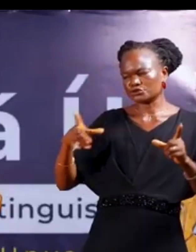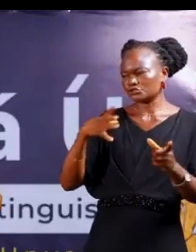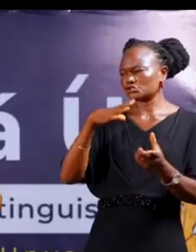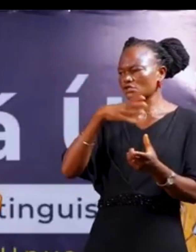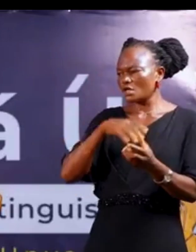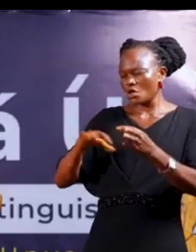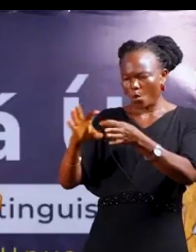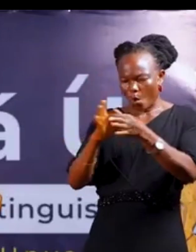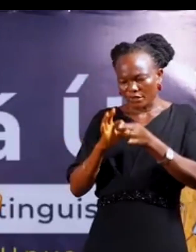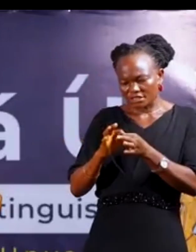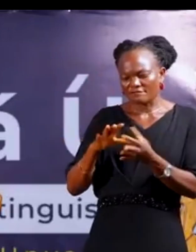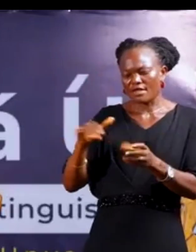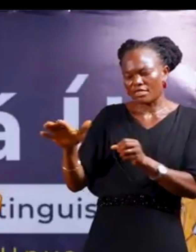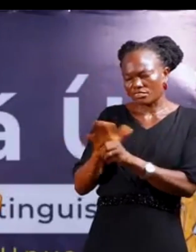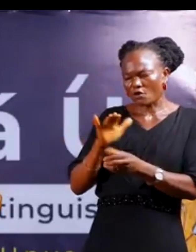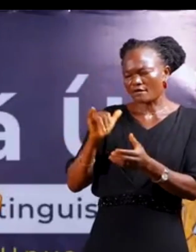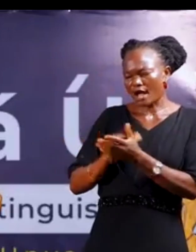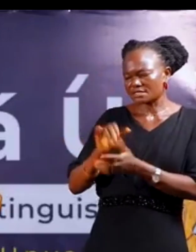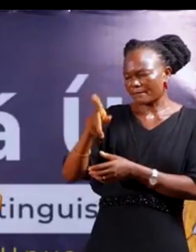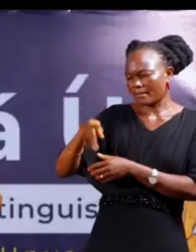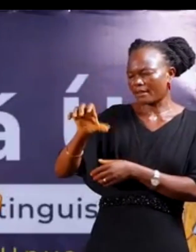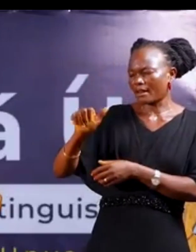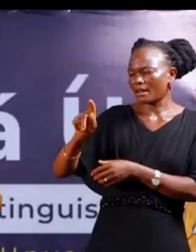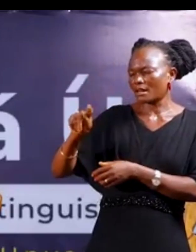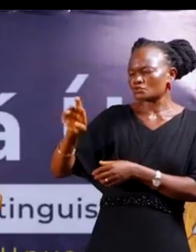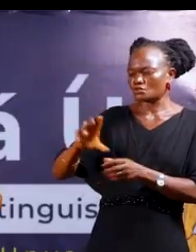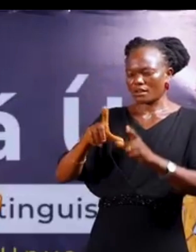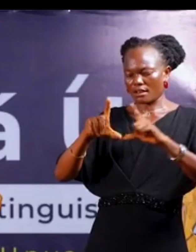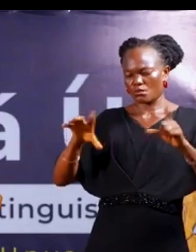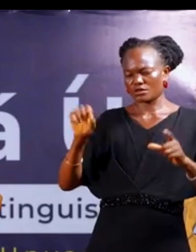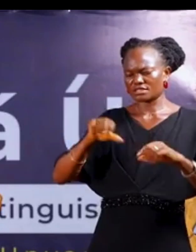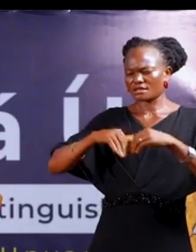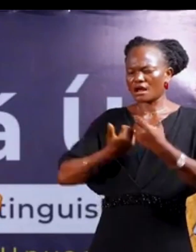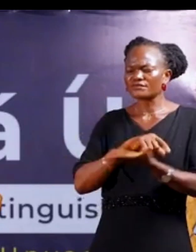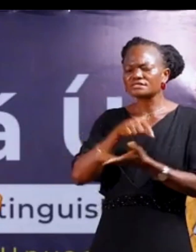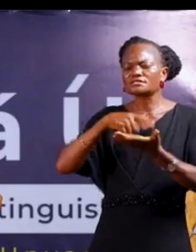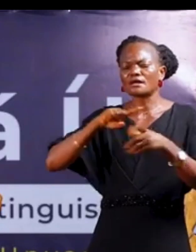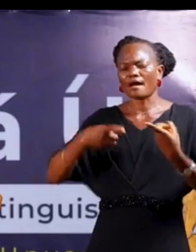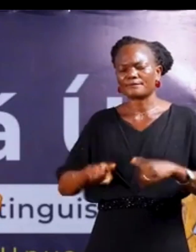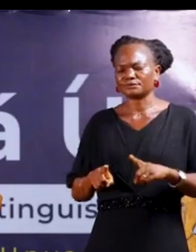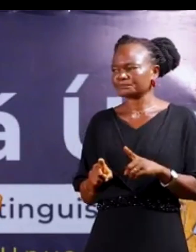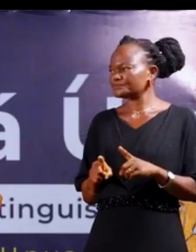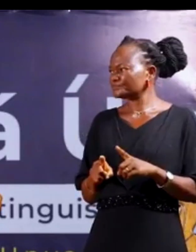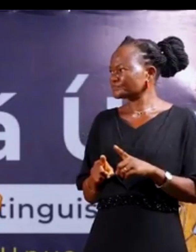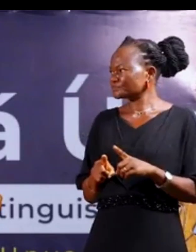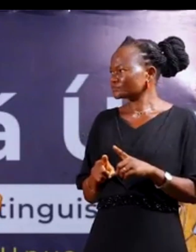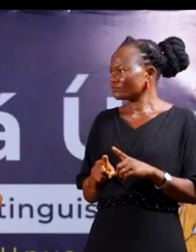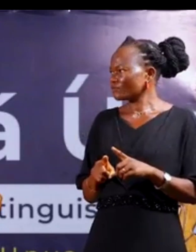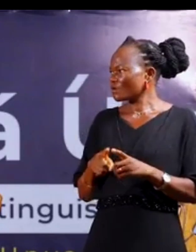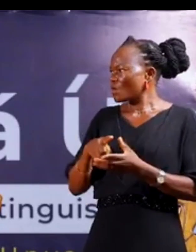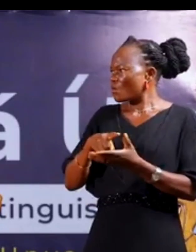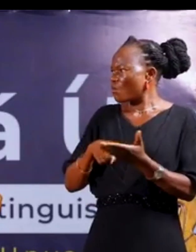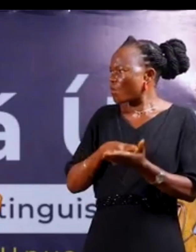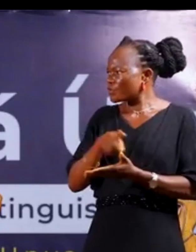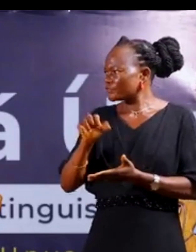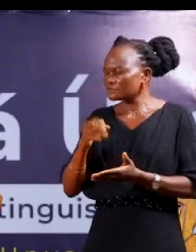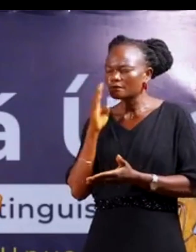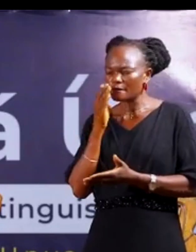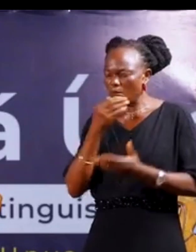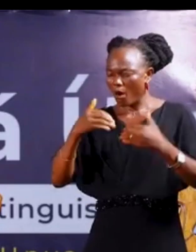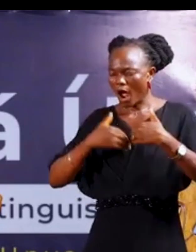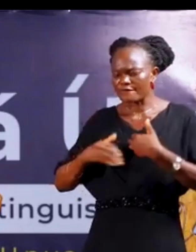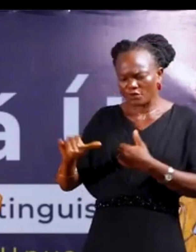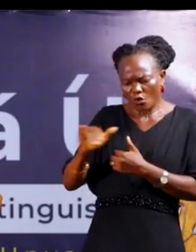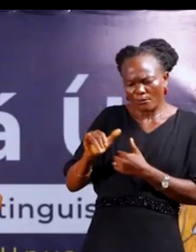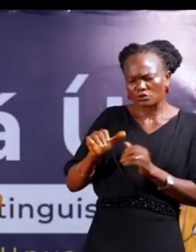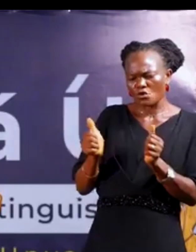languages, collectively known as Bantu languages. How did this happen? What does the Igbo have in common